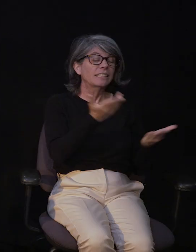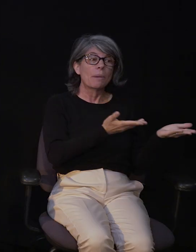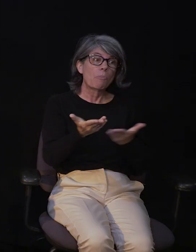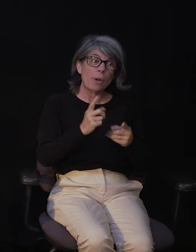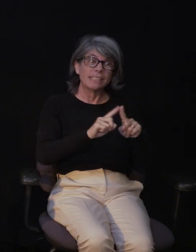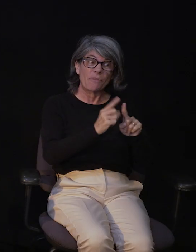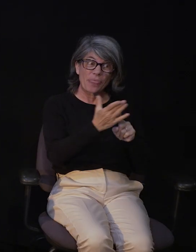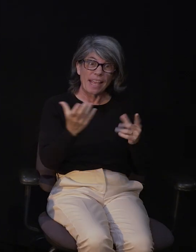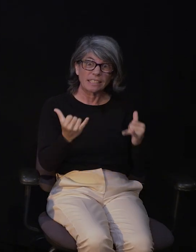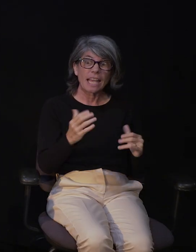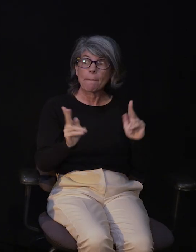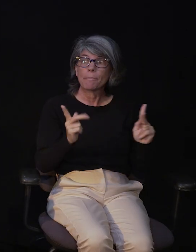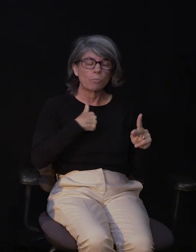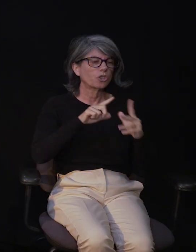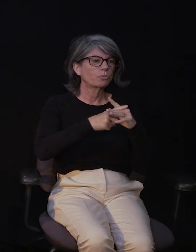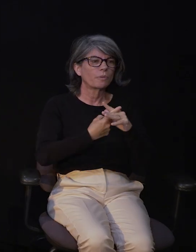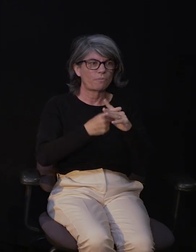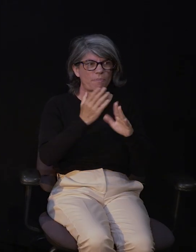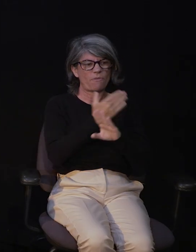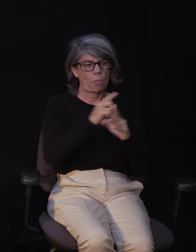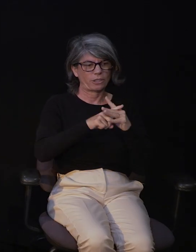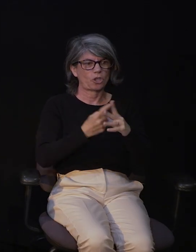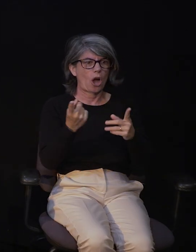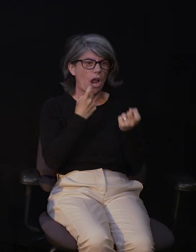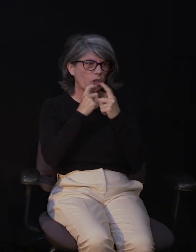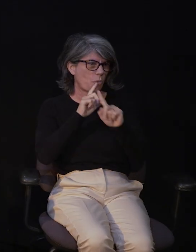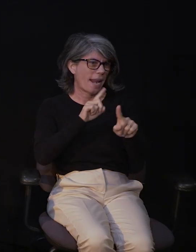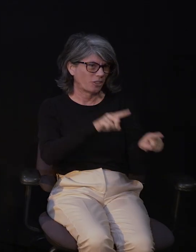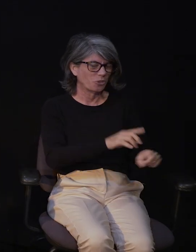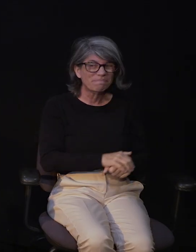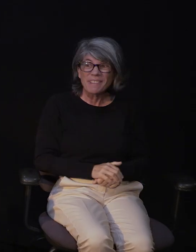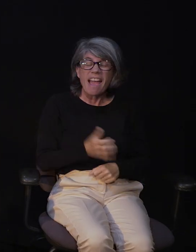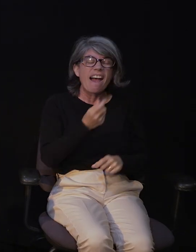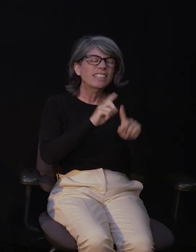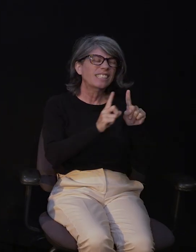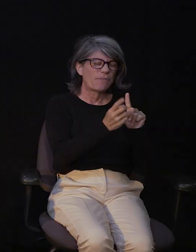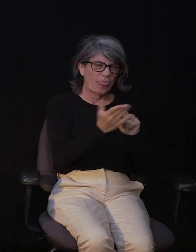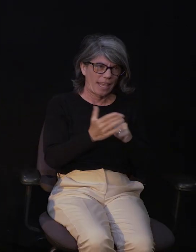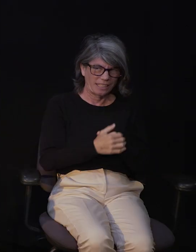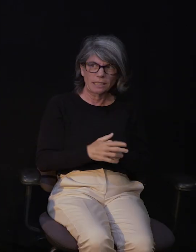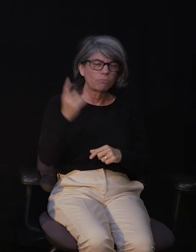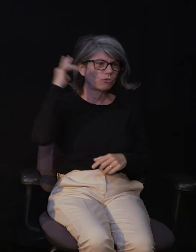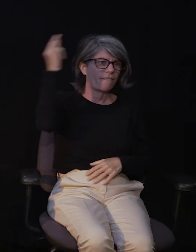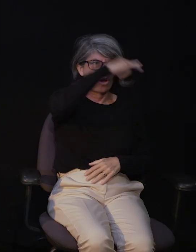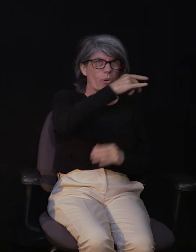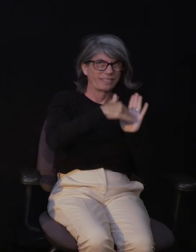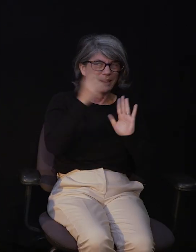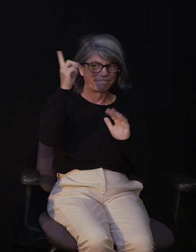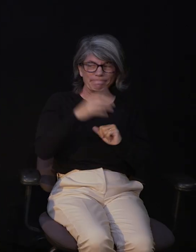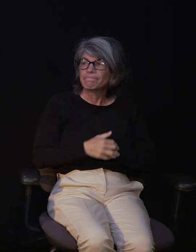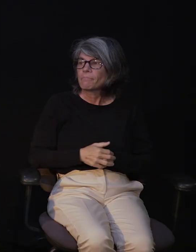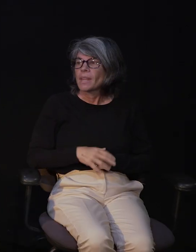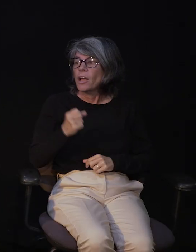things today before we start our Q&A. Props? Little few things. And, I'm worried. Let's